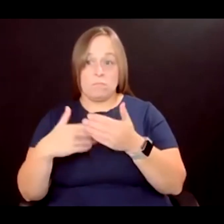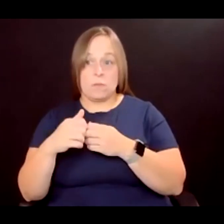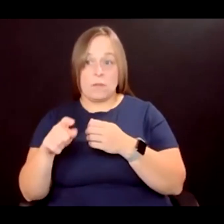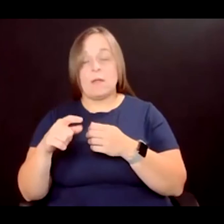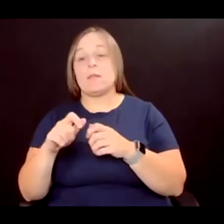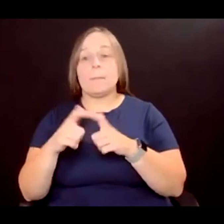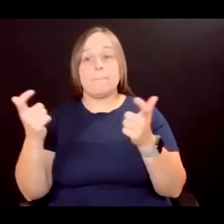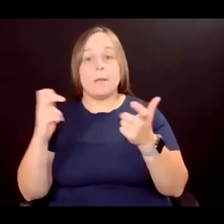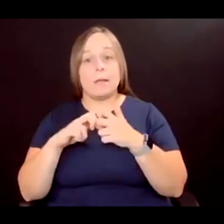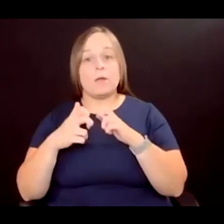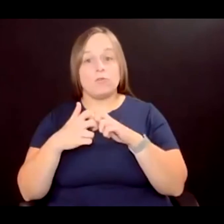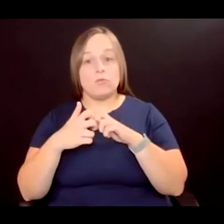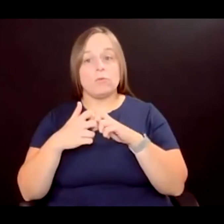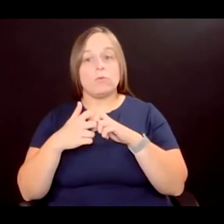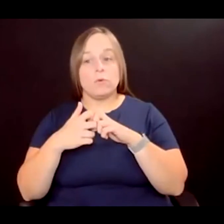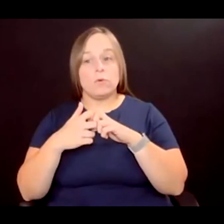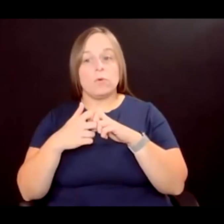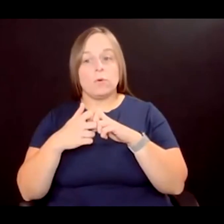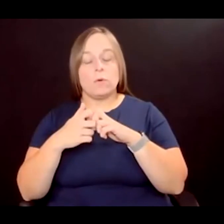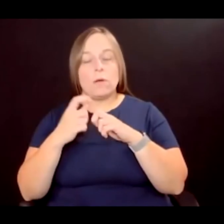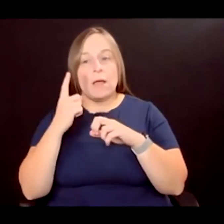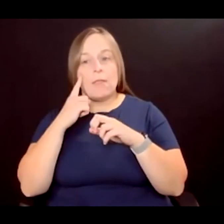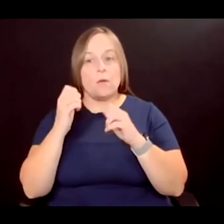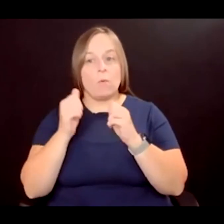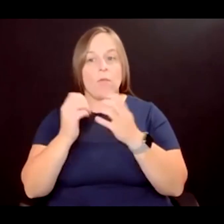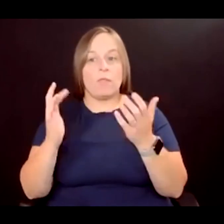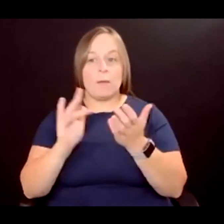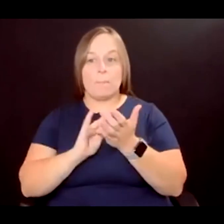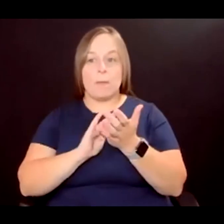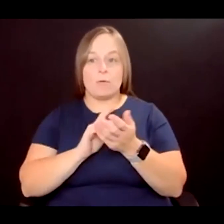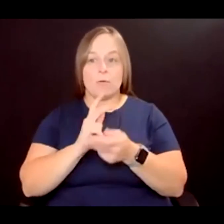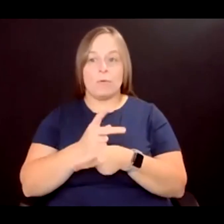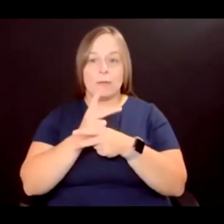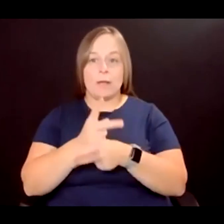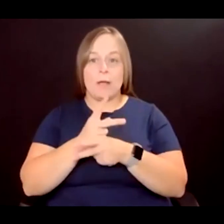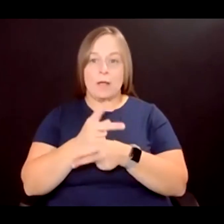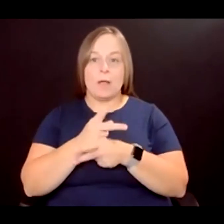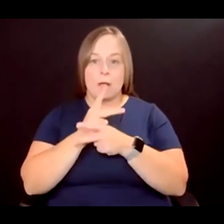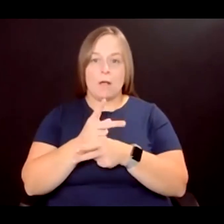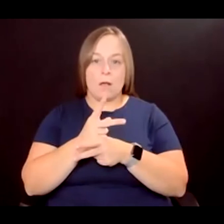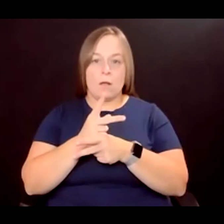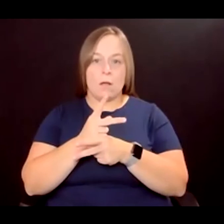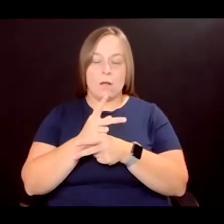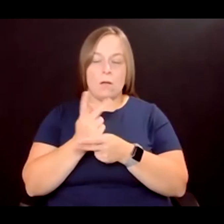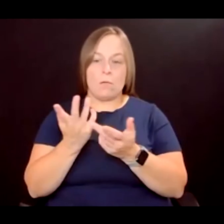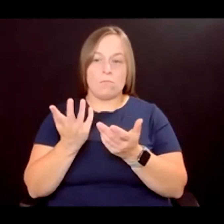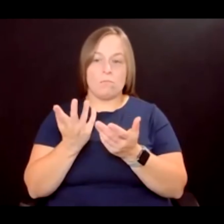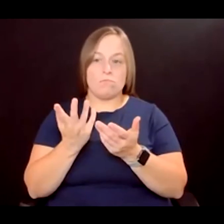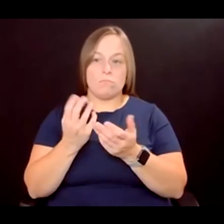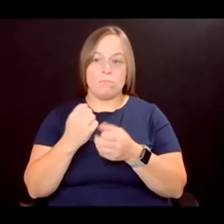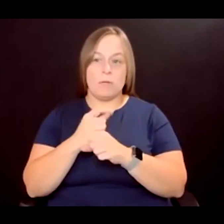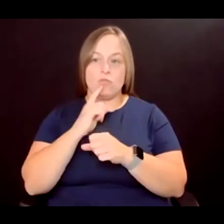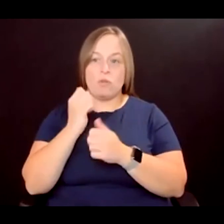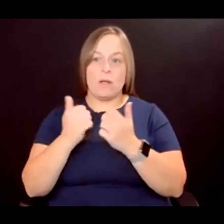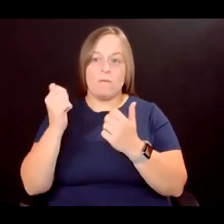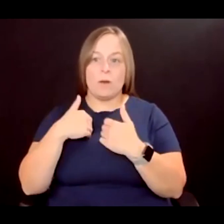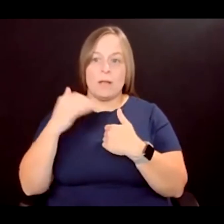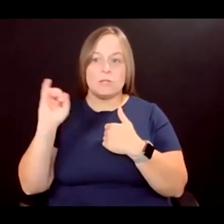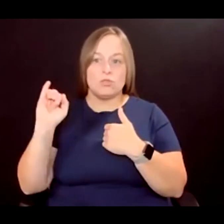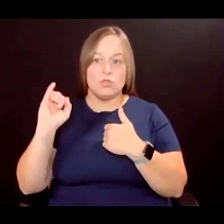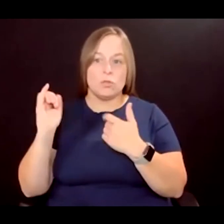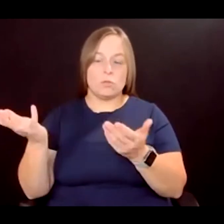kill 2 birds with 1 stone when we have people who need employment and are effective and capable and beneficial to a